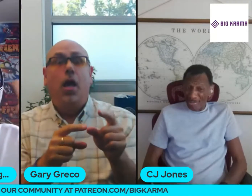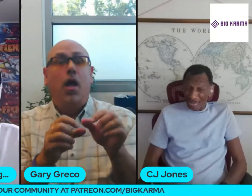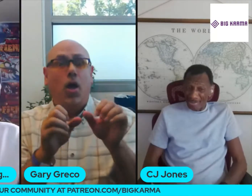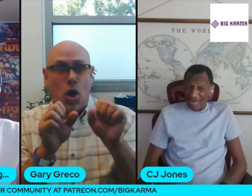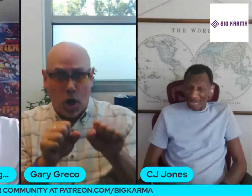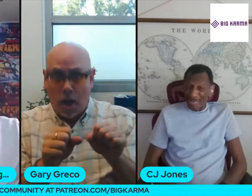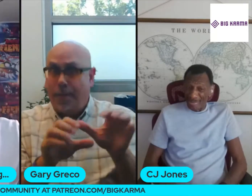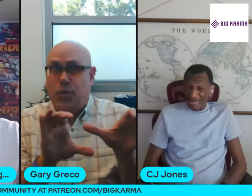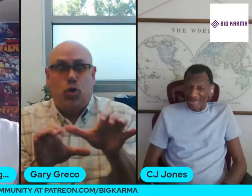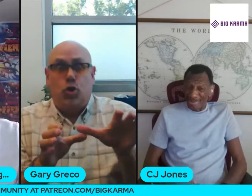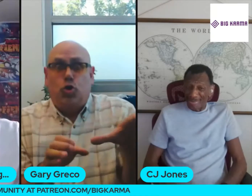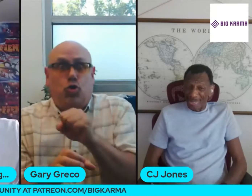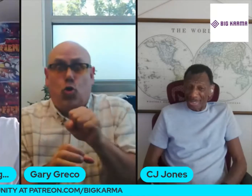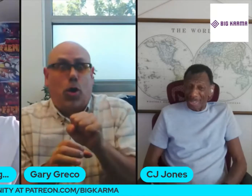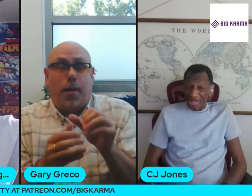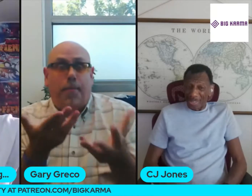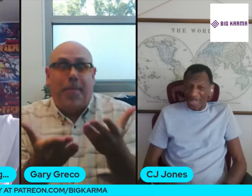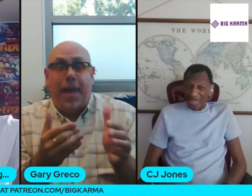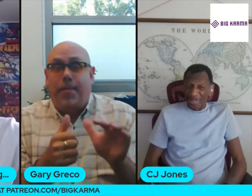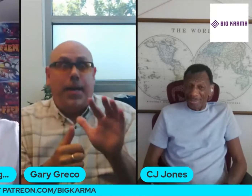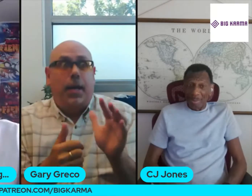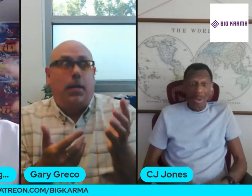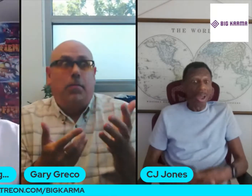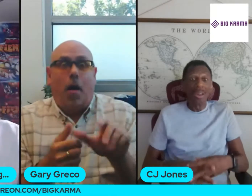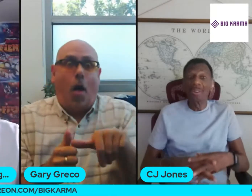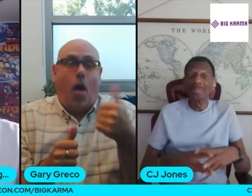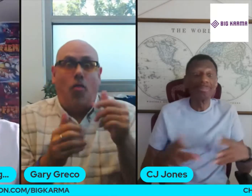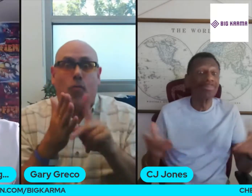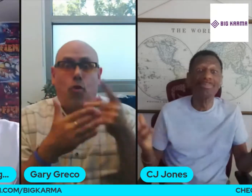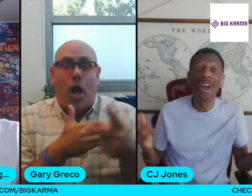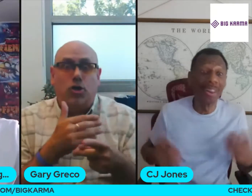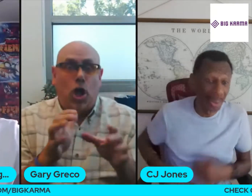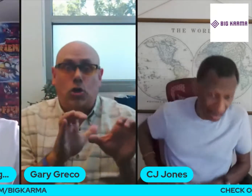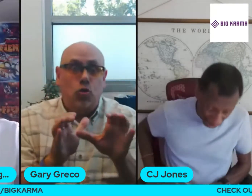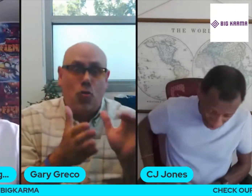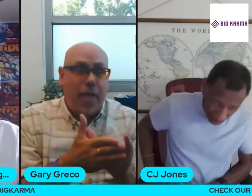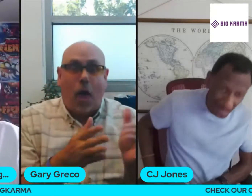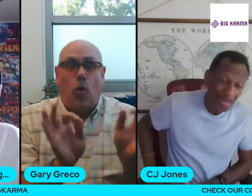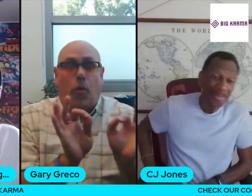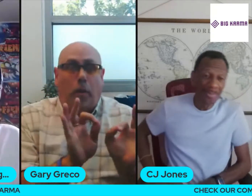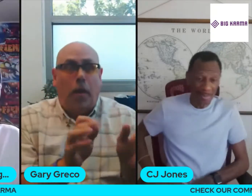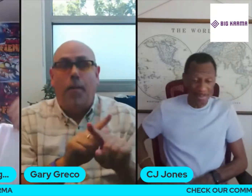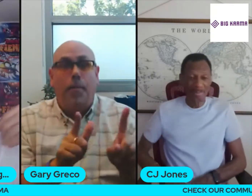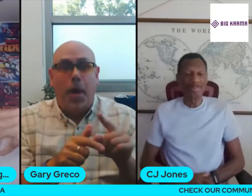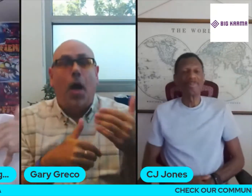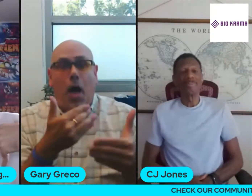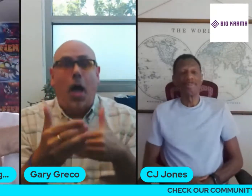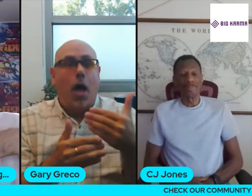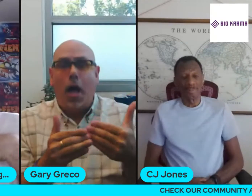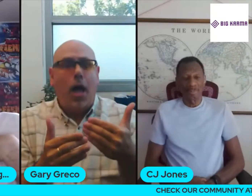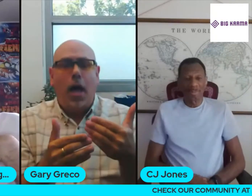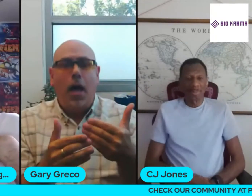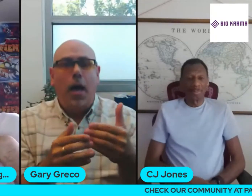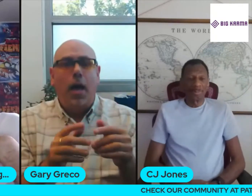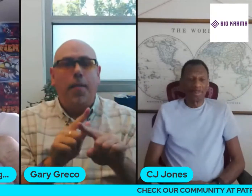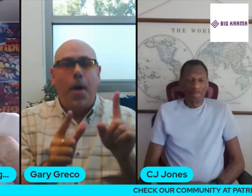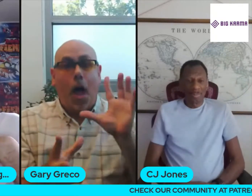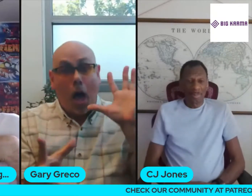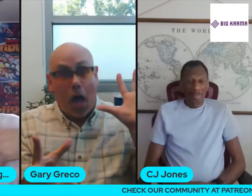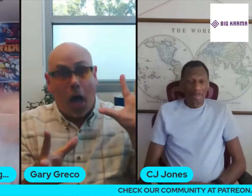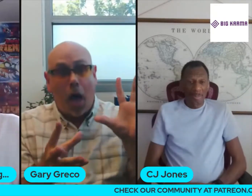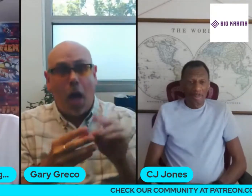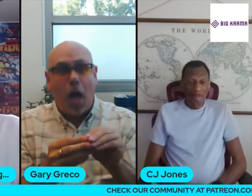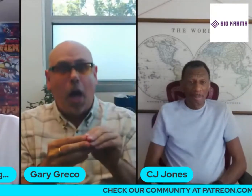that. And then Angry Birds took 1 month to get to his 1 million first downloads. And all